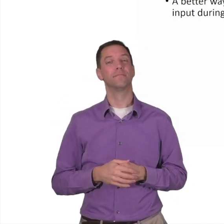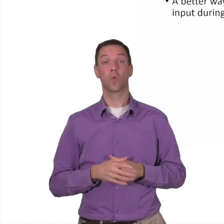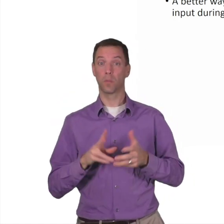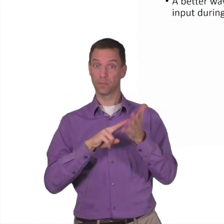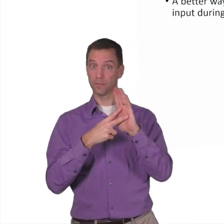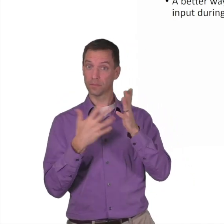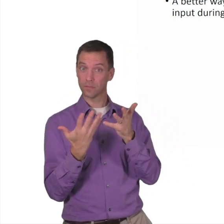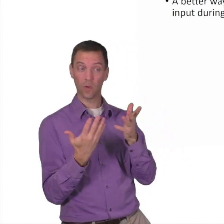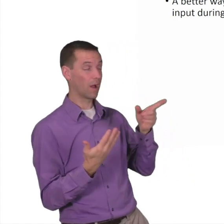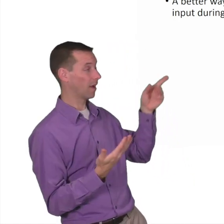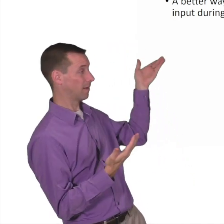way.